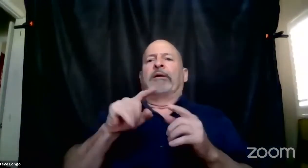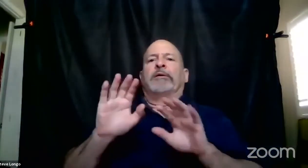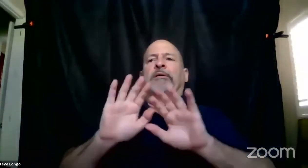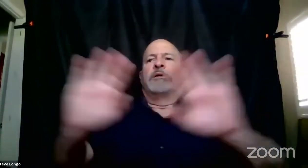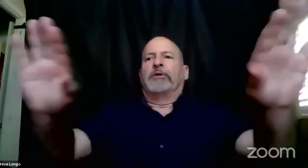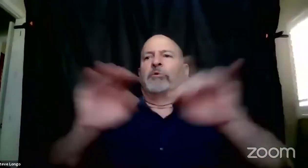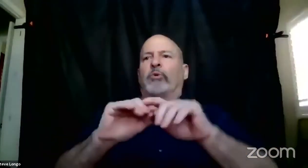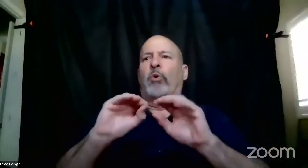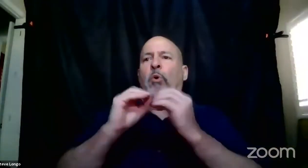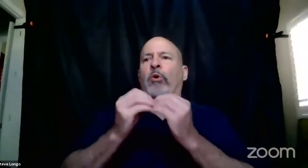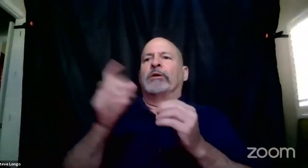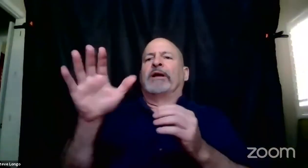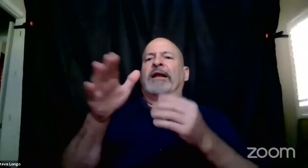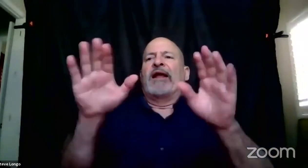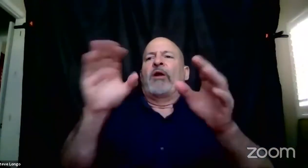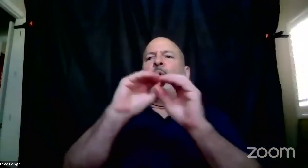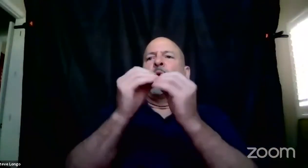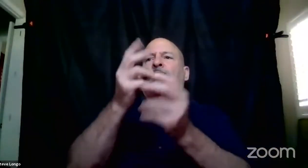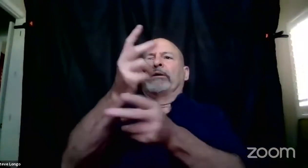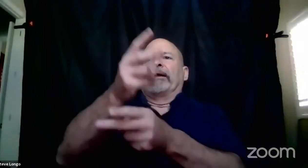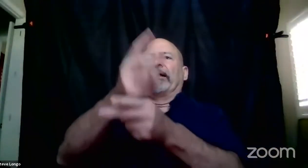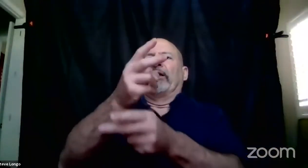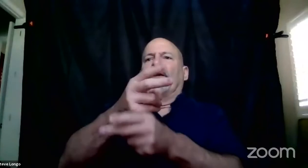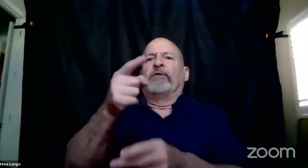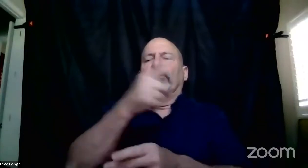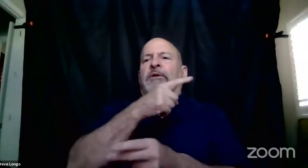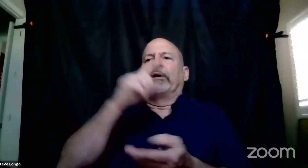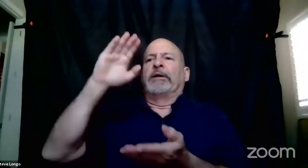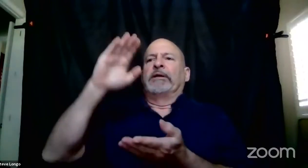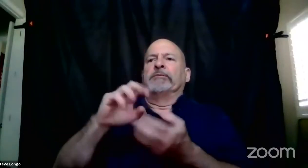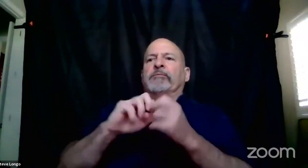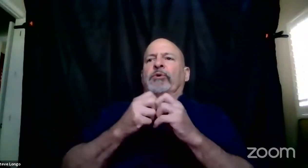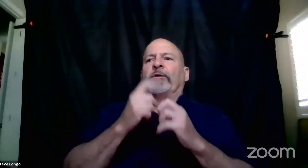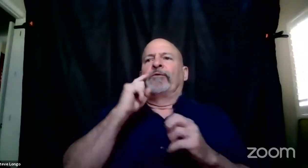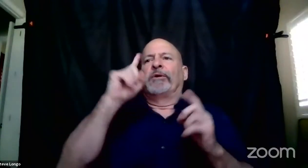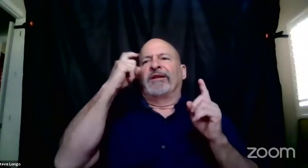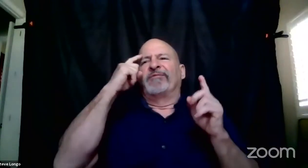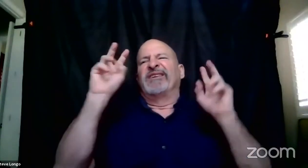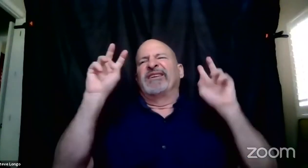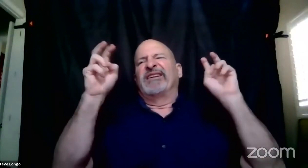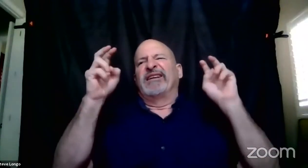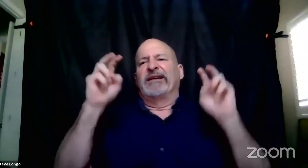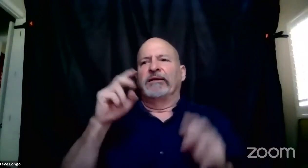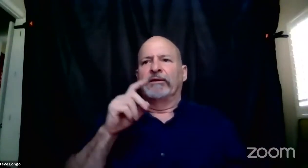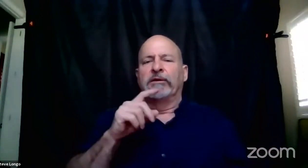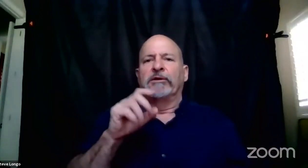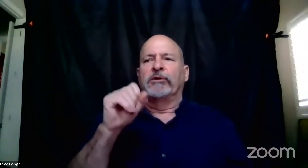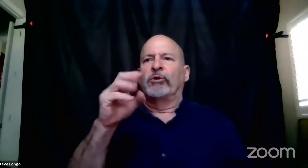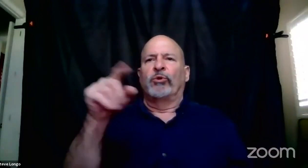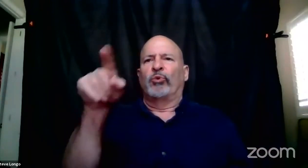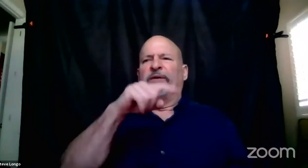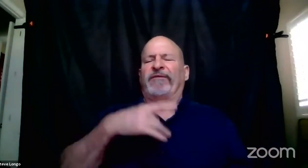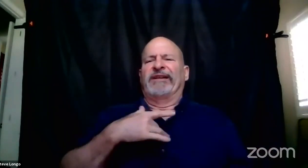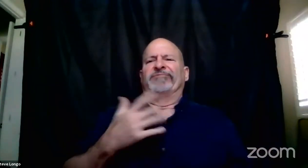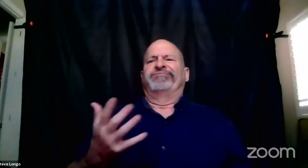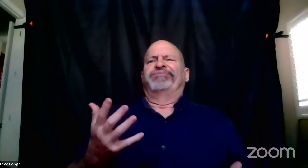The assumption was that there were more problems letting them work as independent contractors, according to the